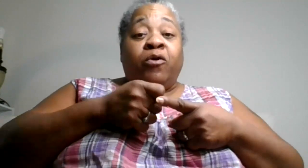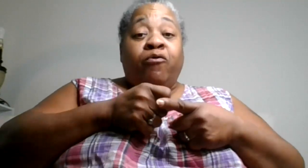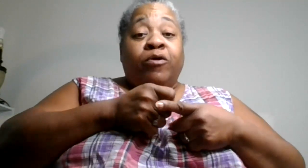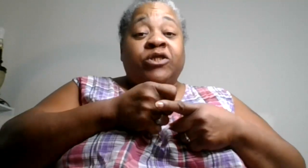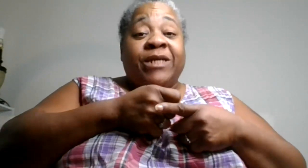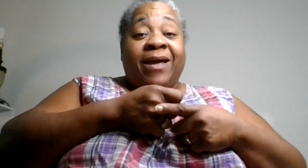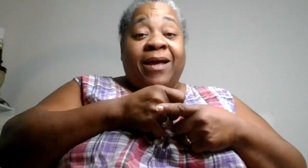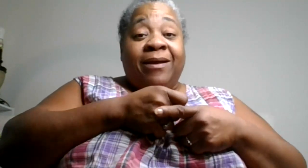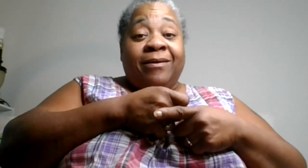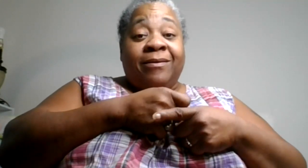Crochet.